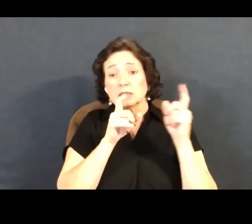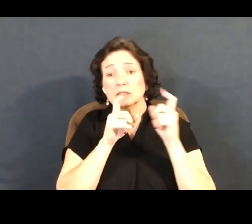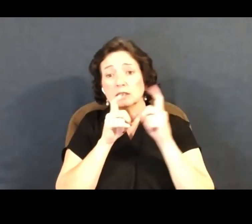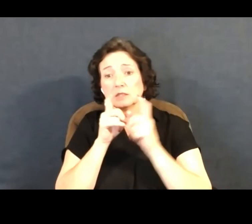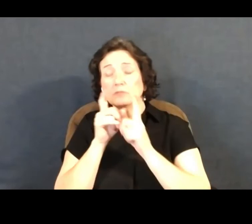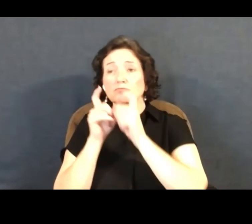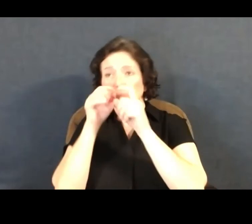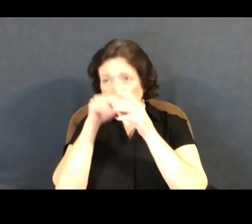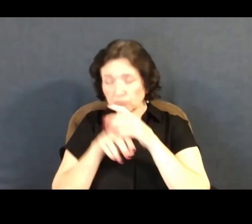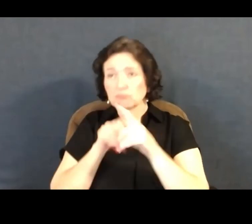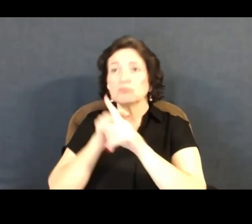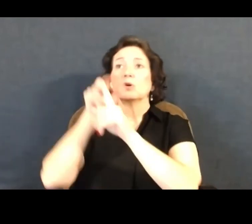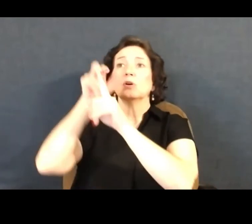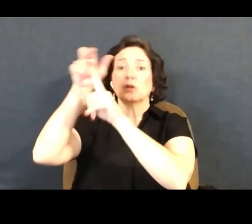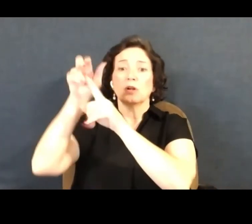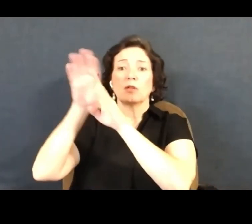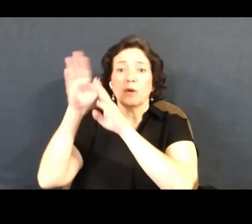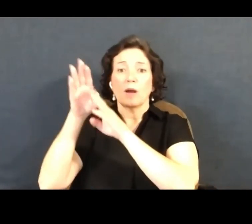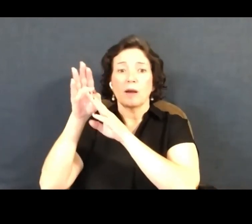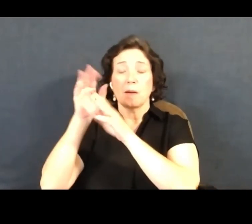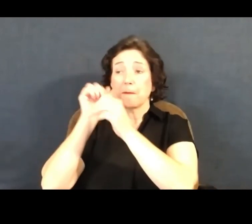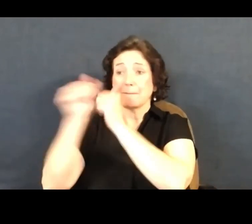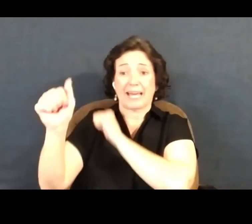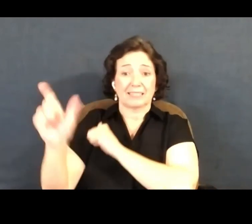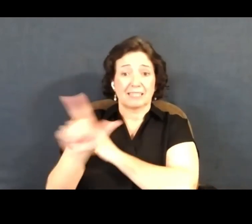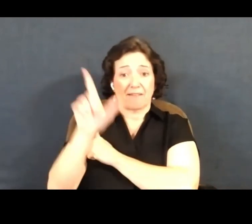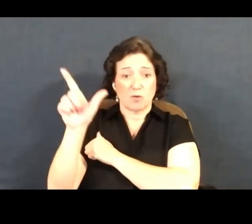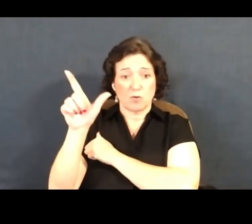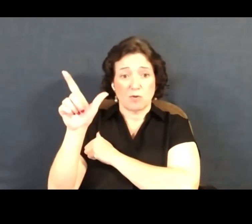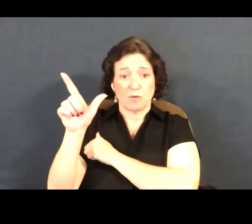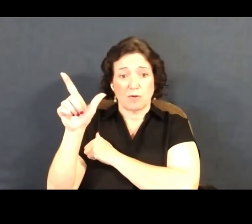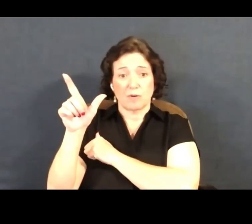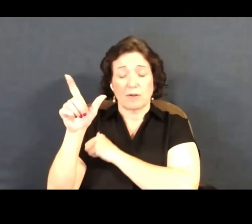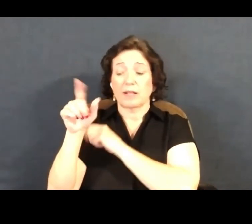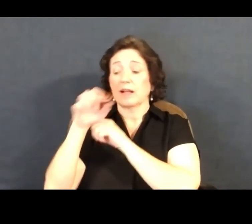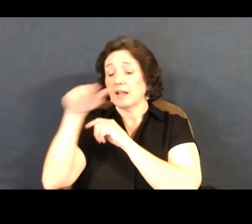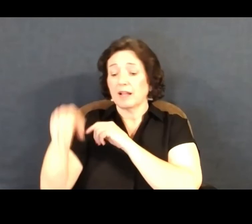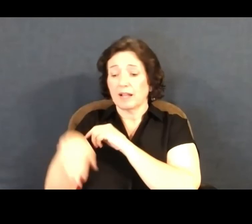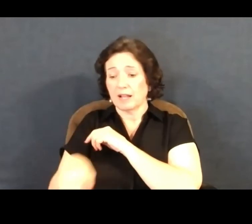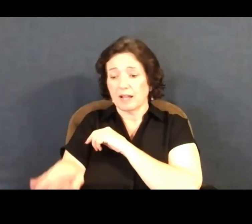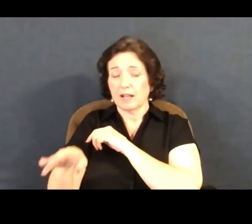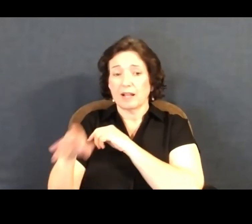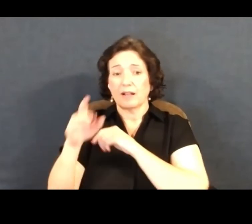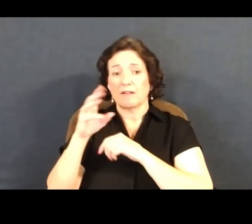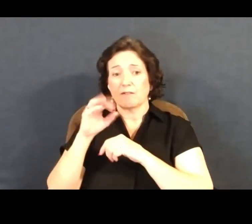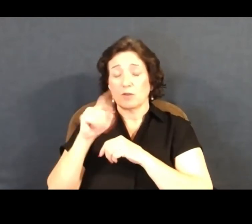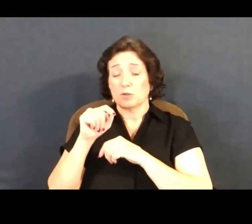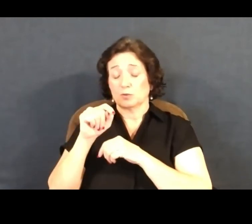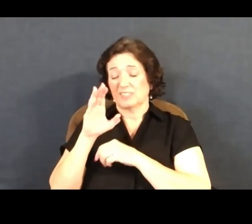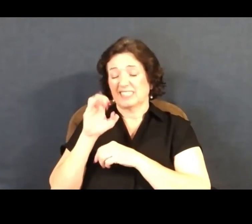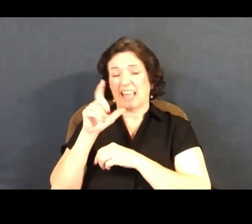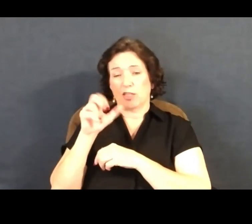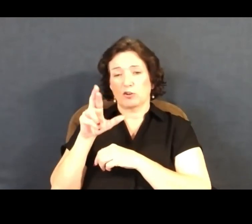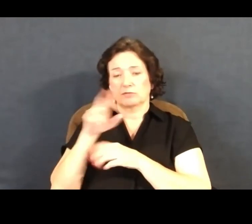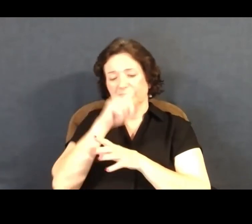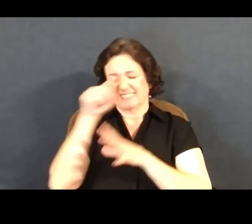up through the steps, up into the door, past the living room, past the kitchen, downstairs in the fruit cellar, and he put that last